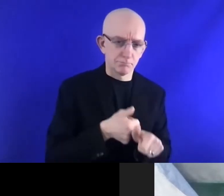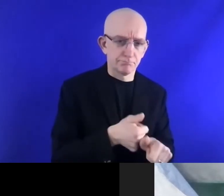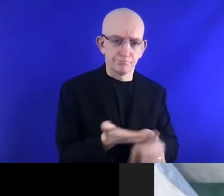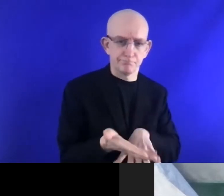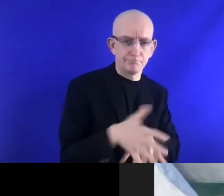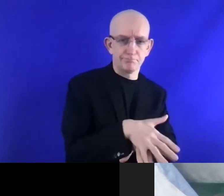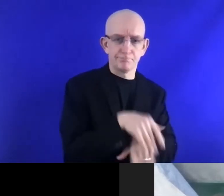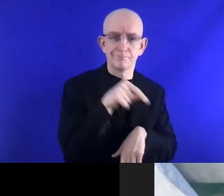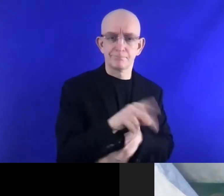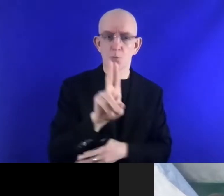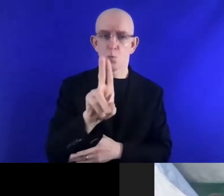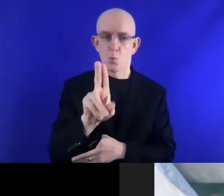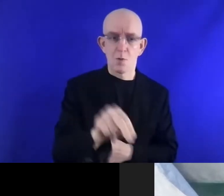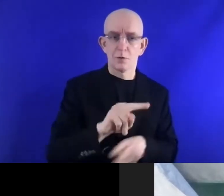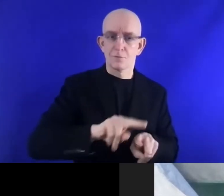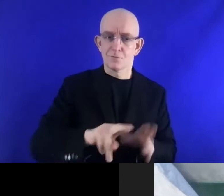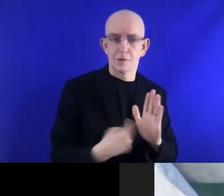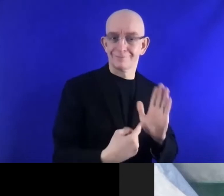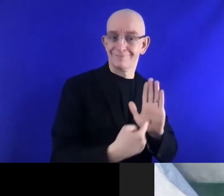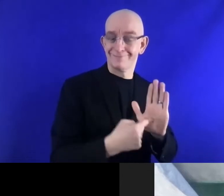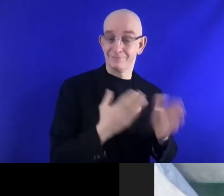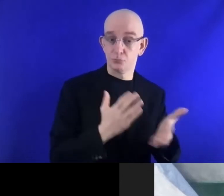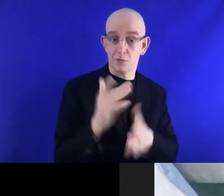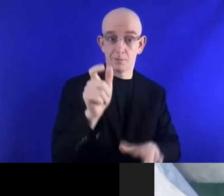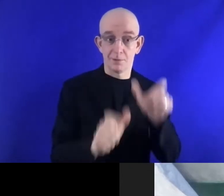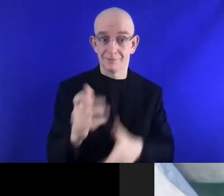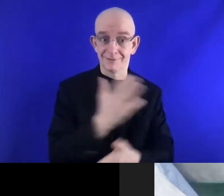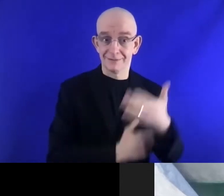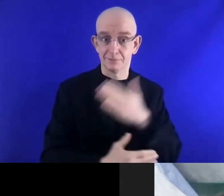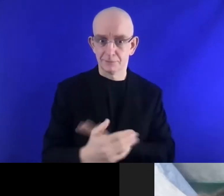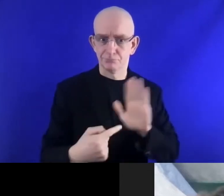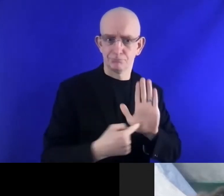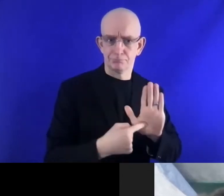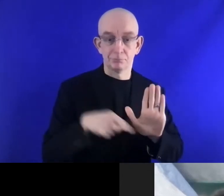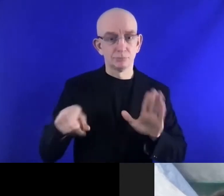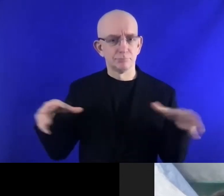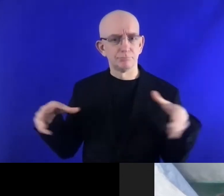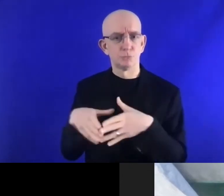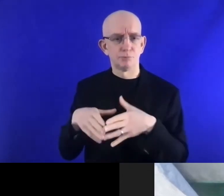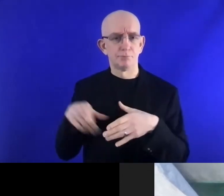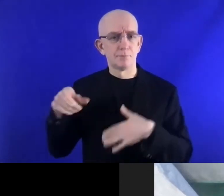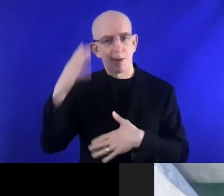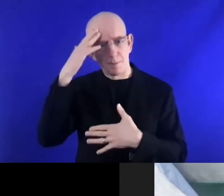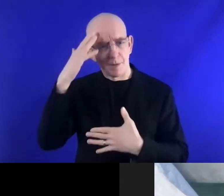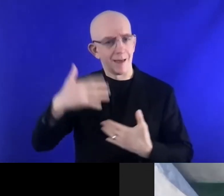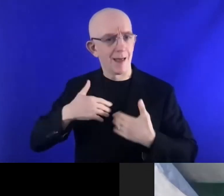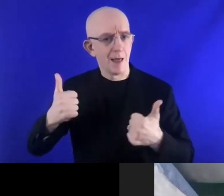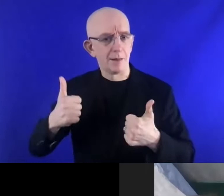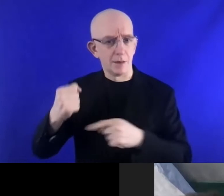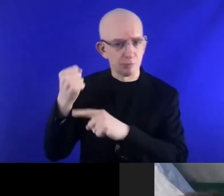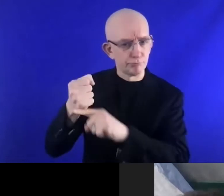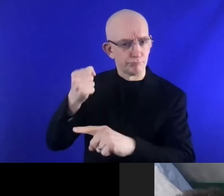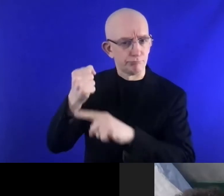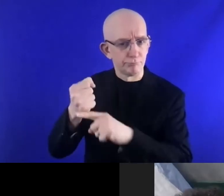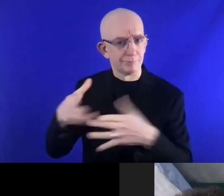a group called HEART, which is for suicide prevention, which belongs to the global organization